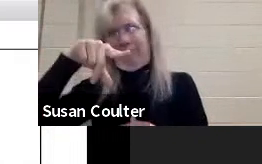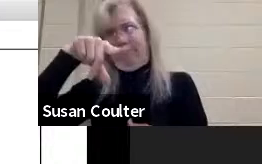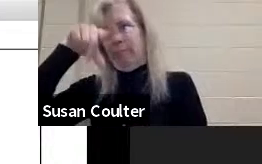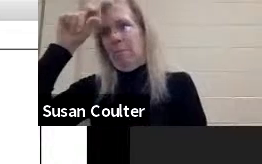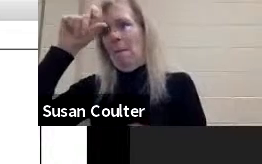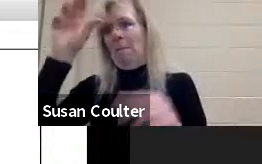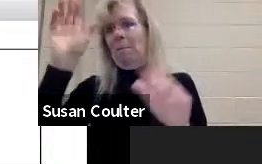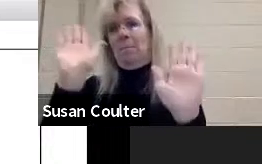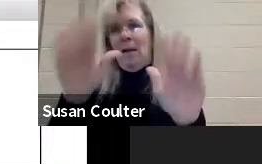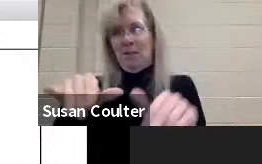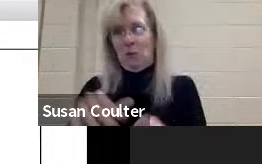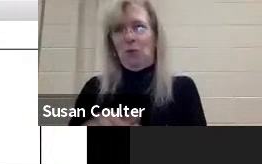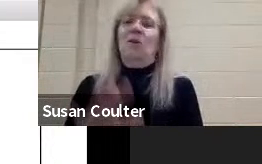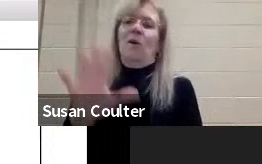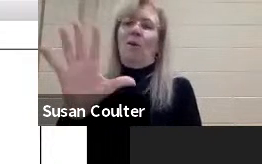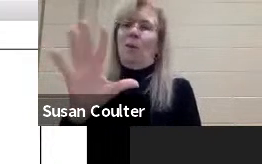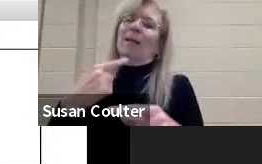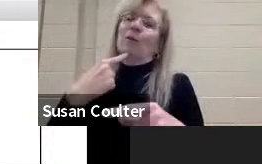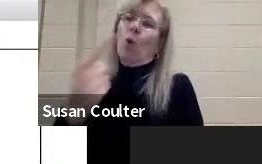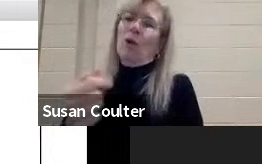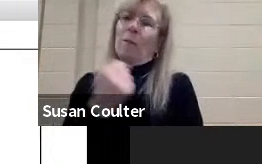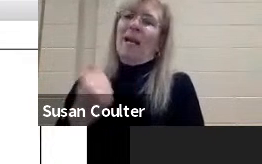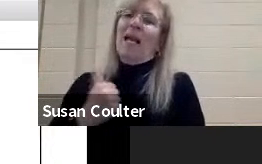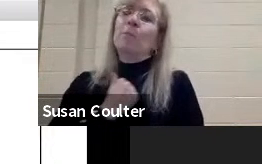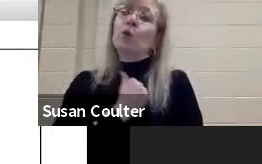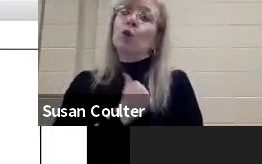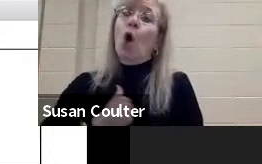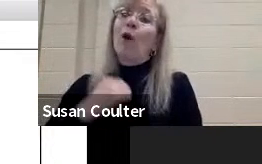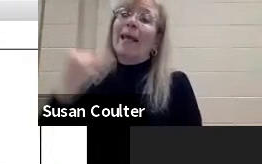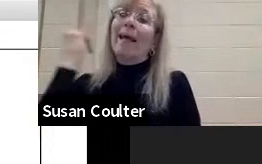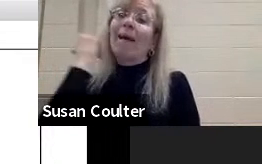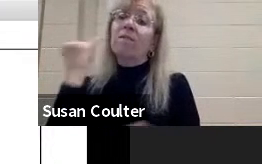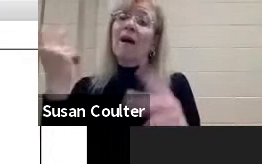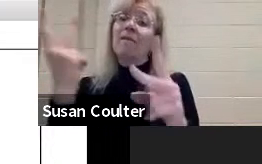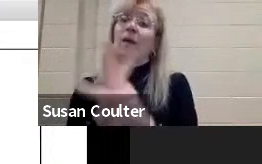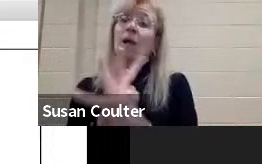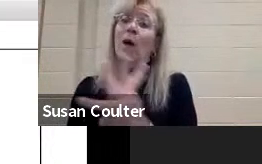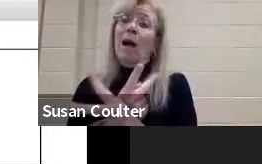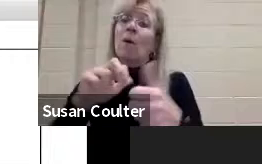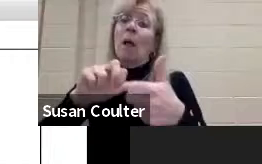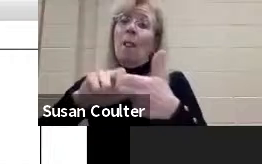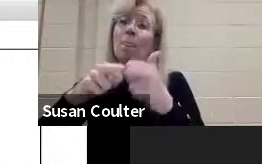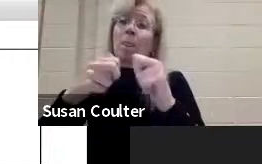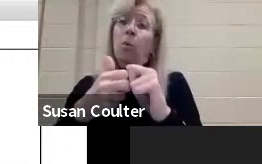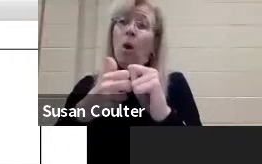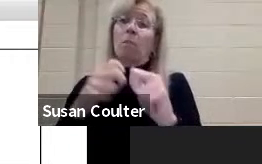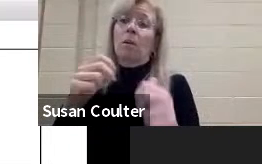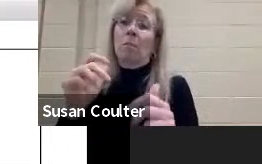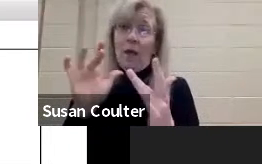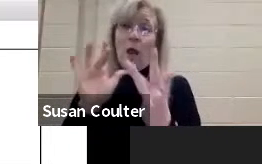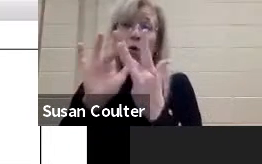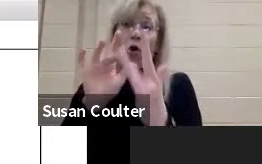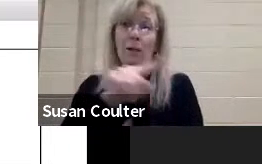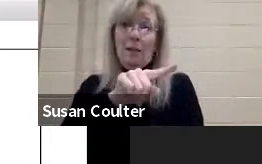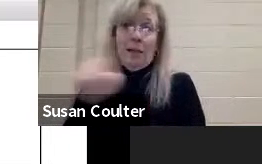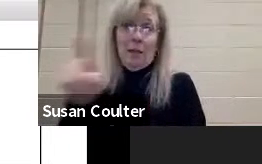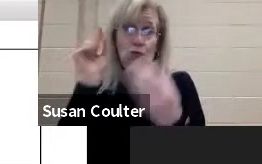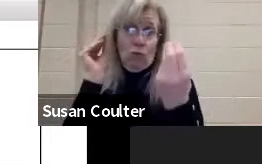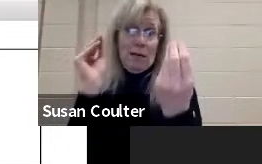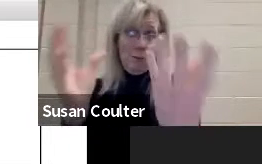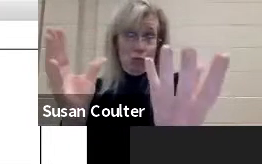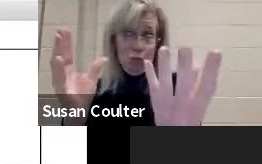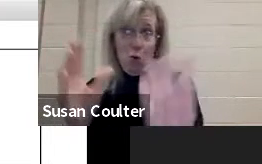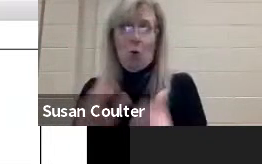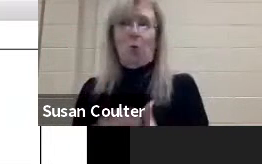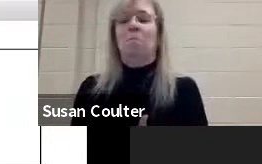I'm puzzled. So I told everybody, I'm sorry if I figure out the problem, then I'll contact